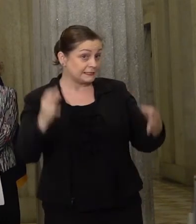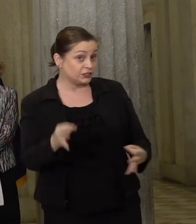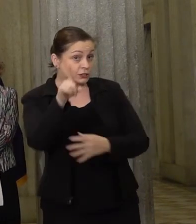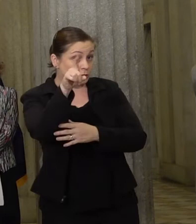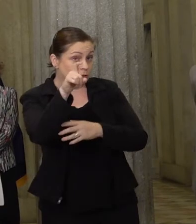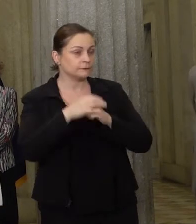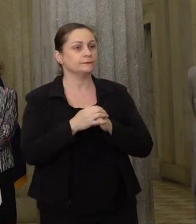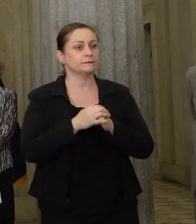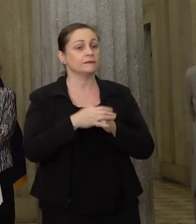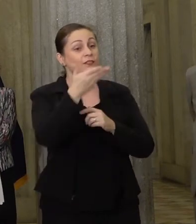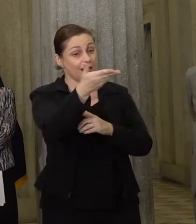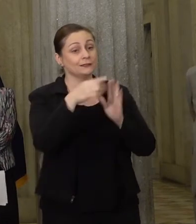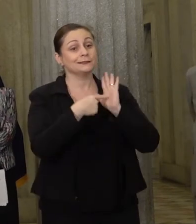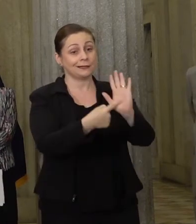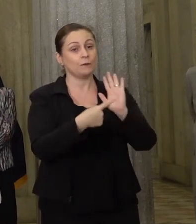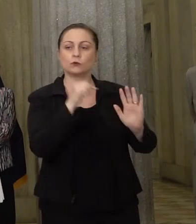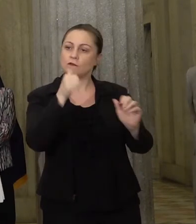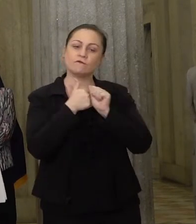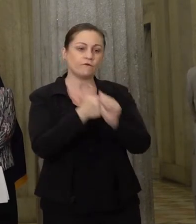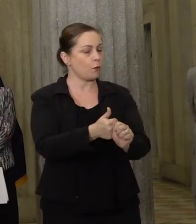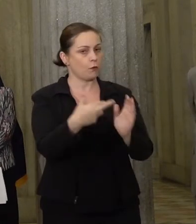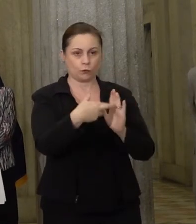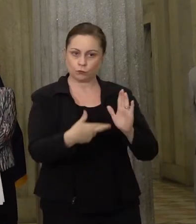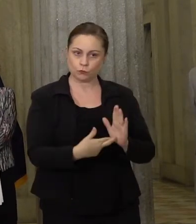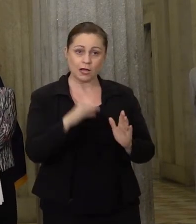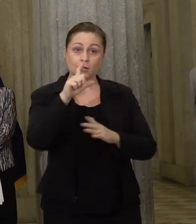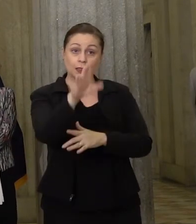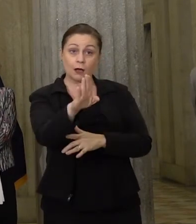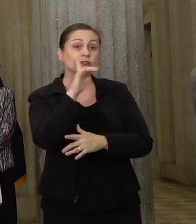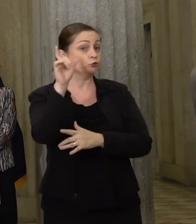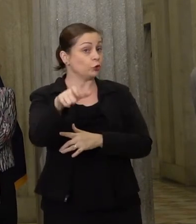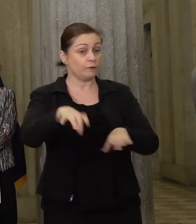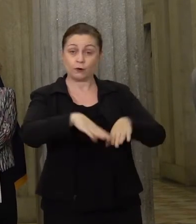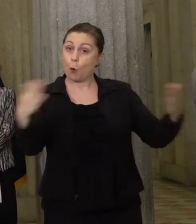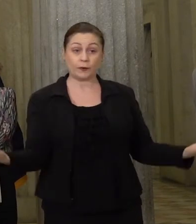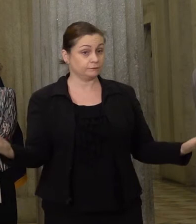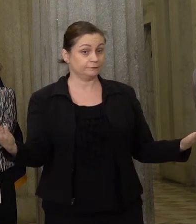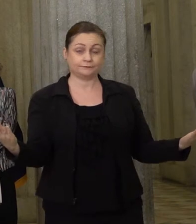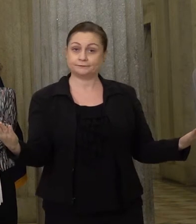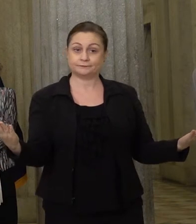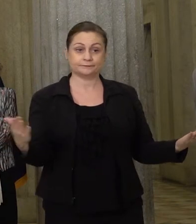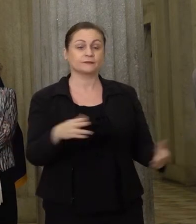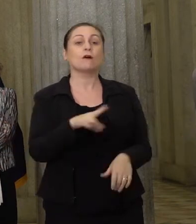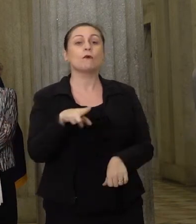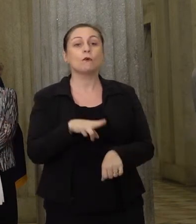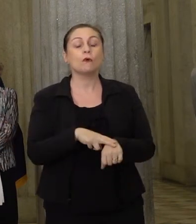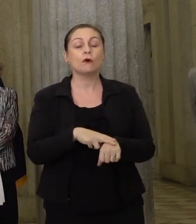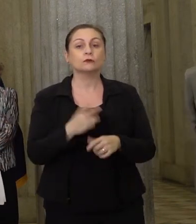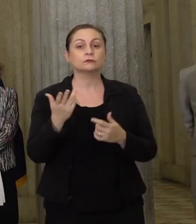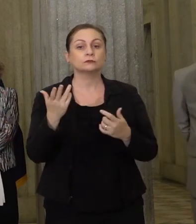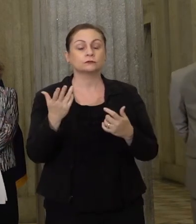Well, that was an example of someone not following the rules. That club should not have been opened. And this, of course, will be